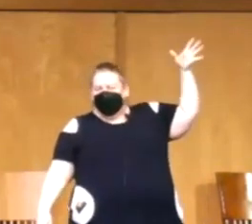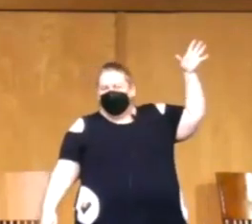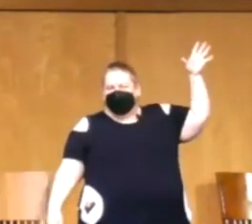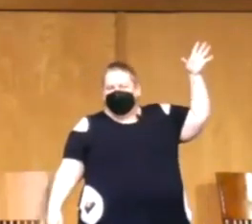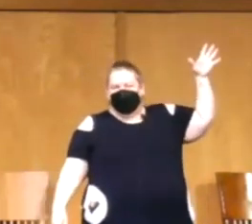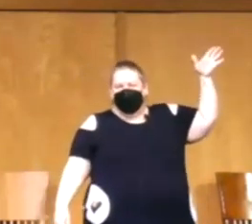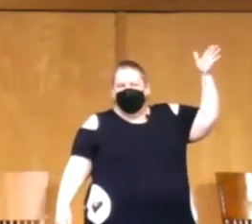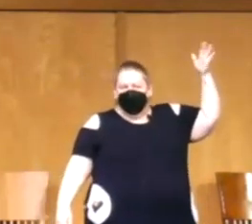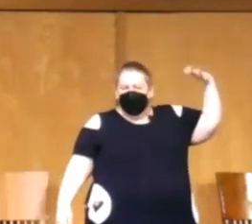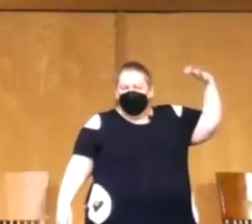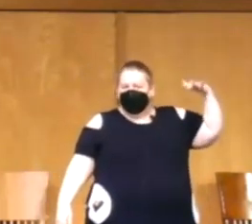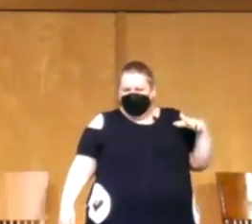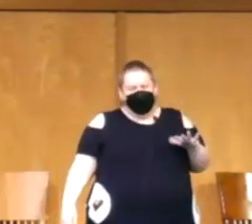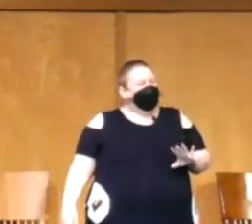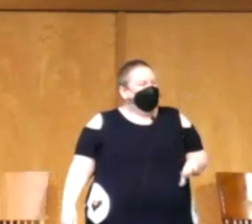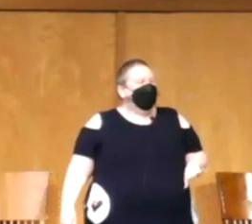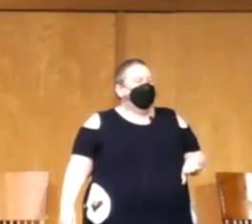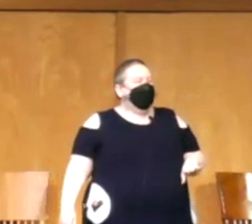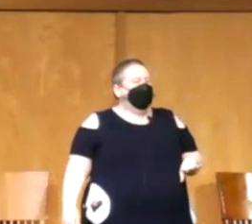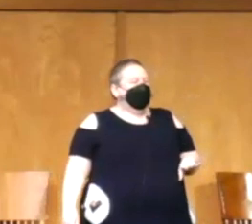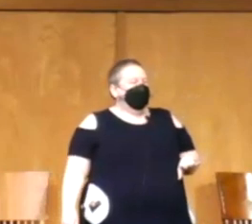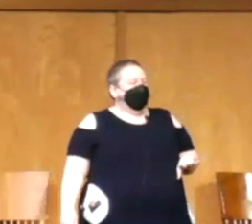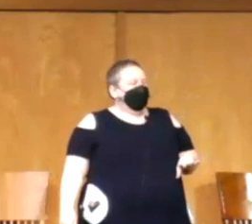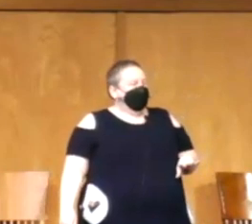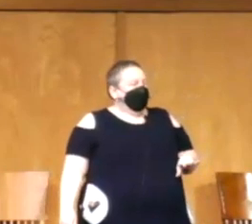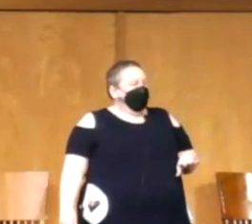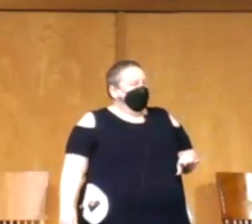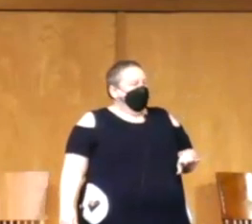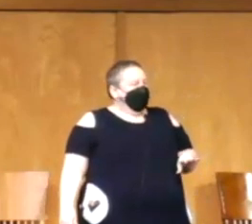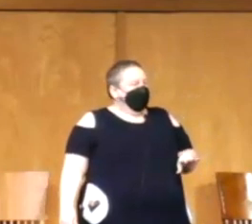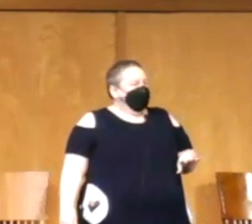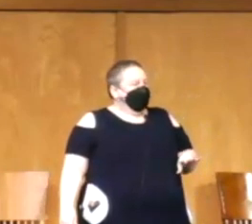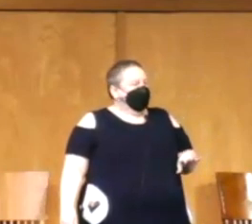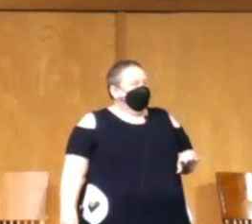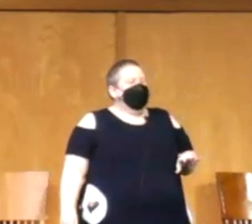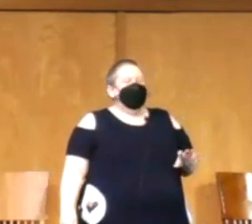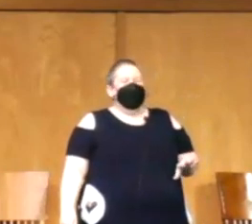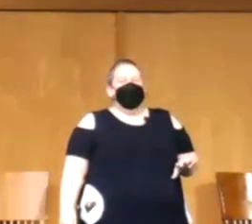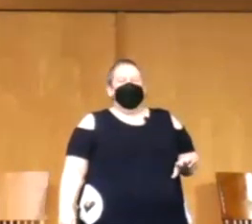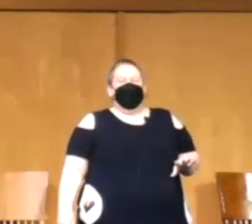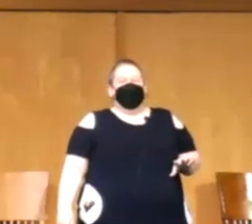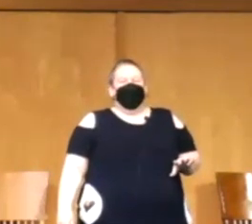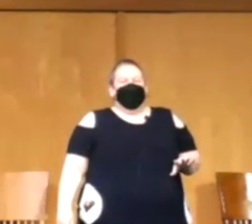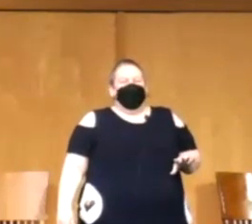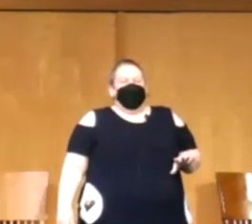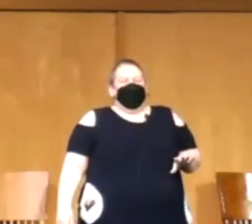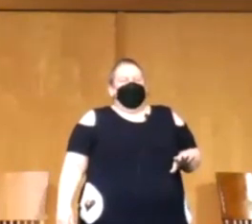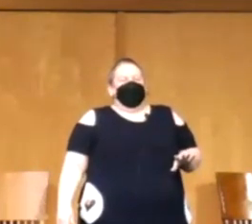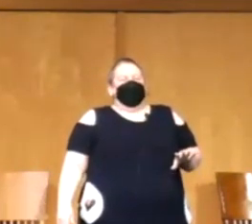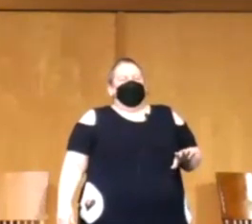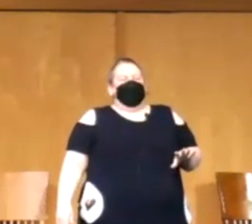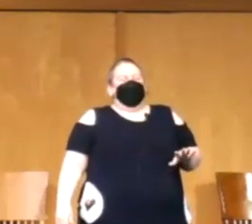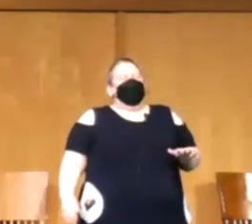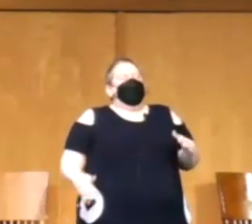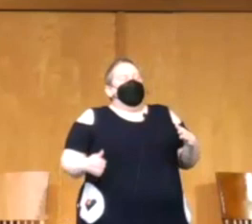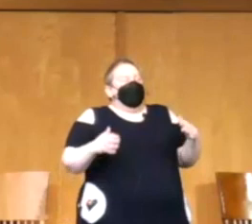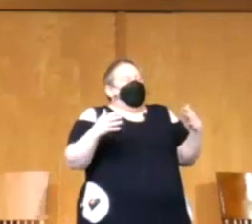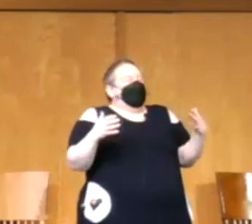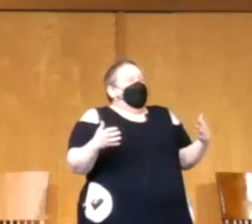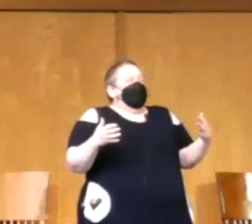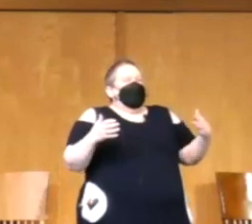on significantly and I would like to be dry now. right?